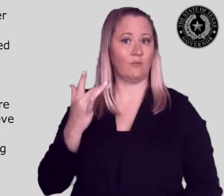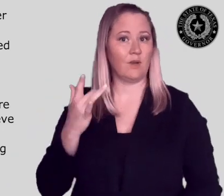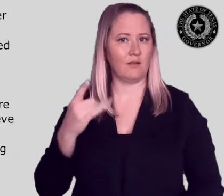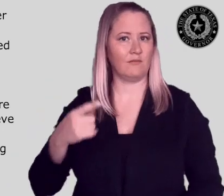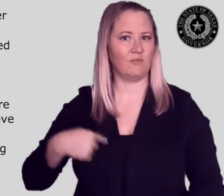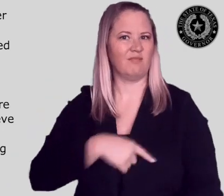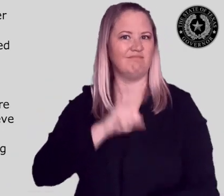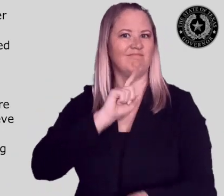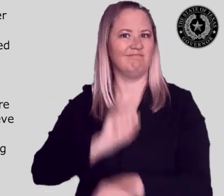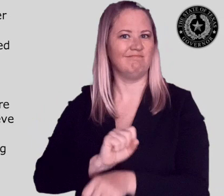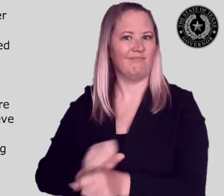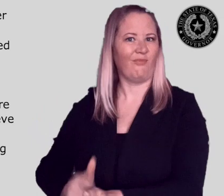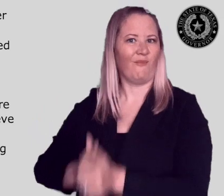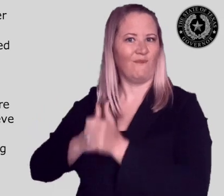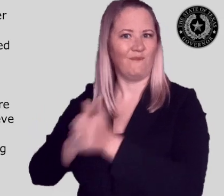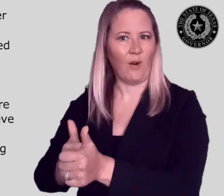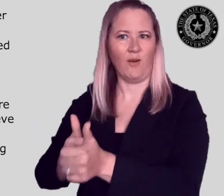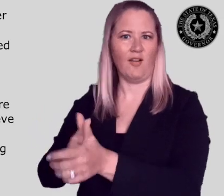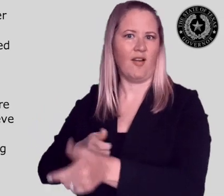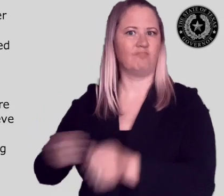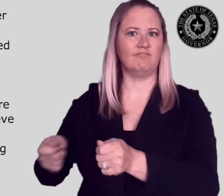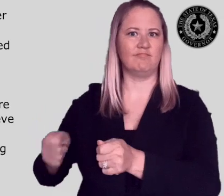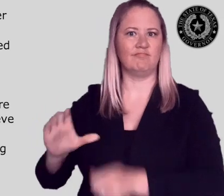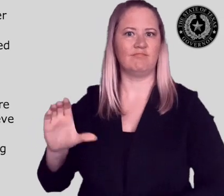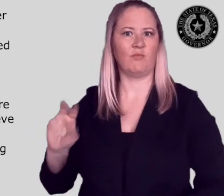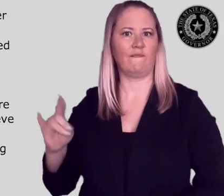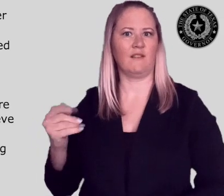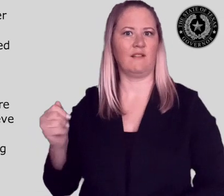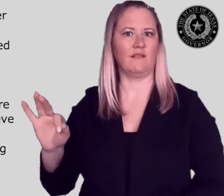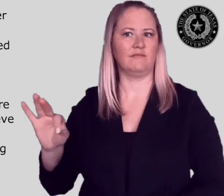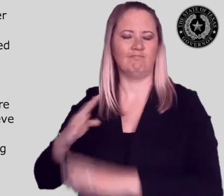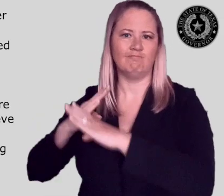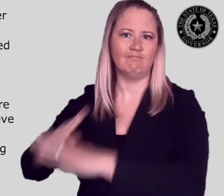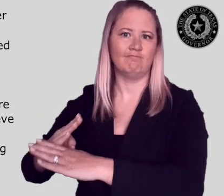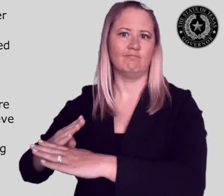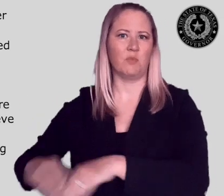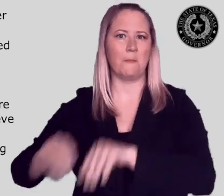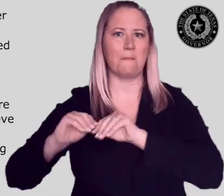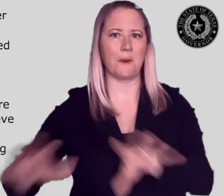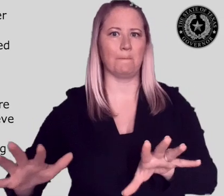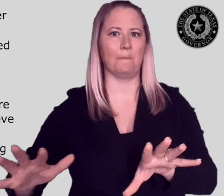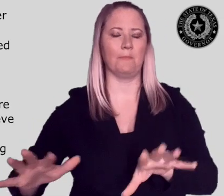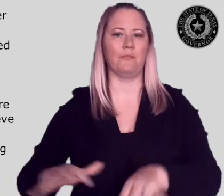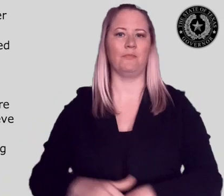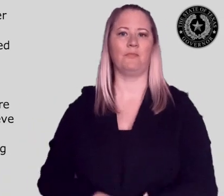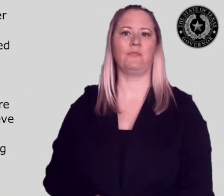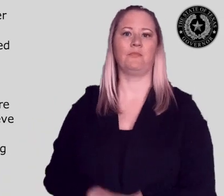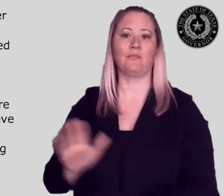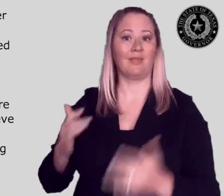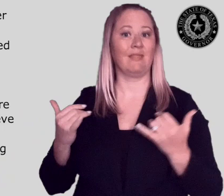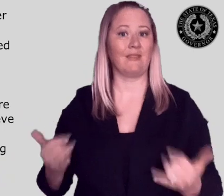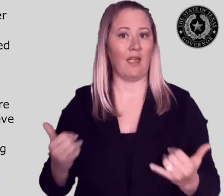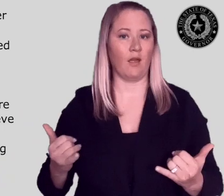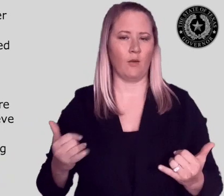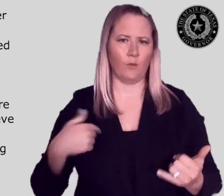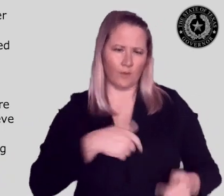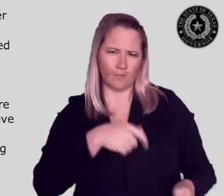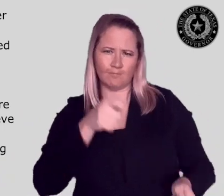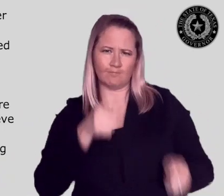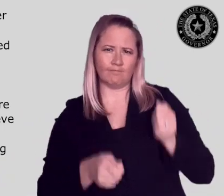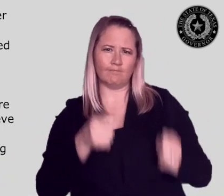Texas, revised standards are appropriate to achieve the least restrictive means of combating